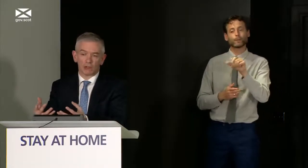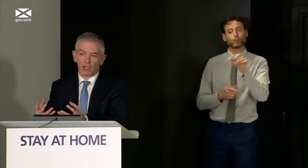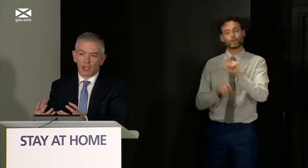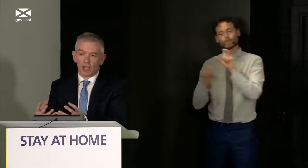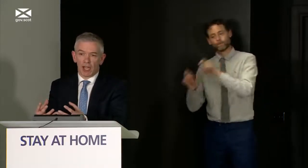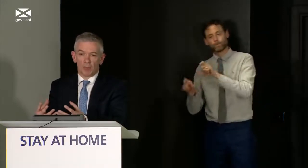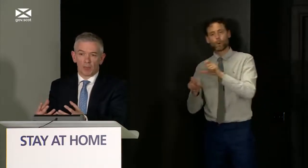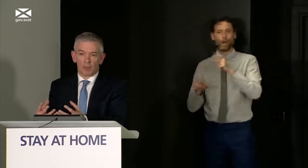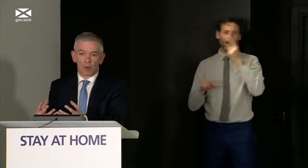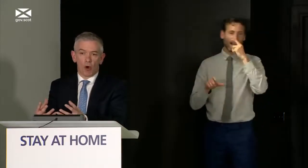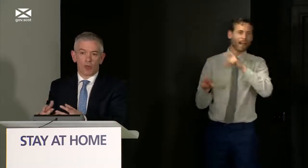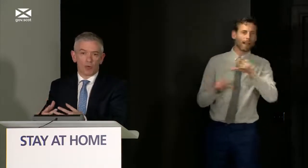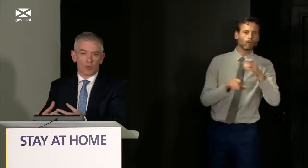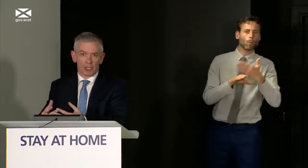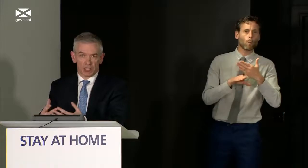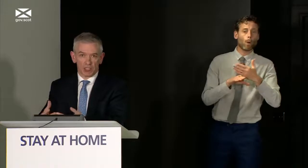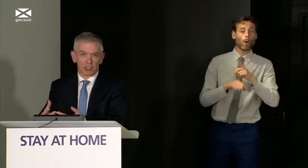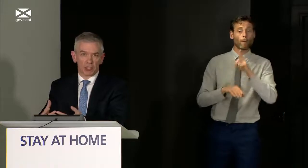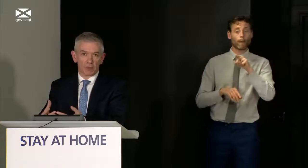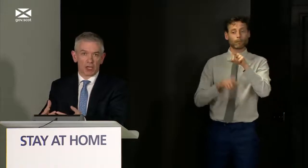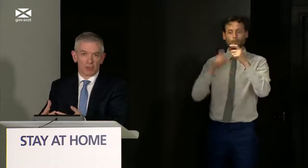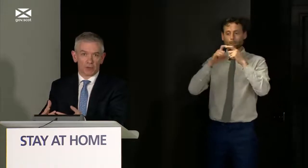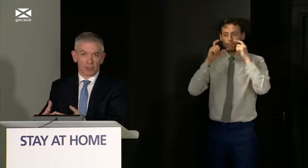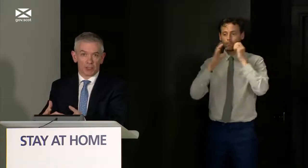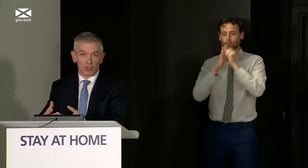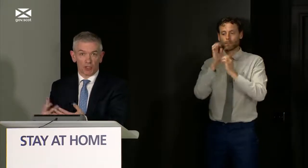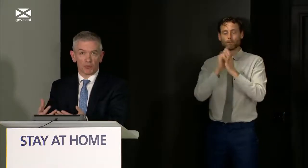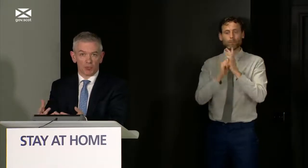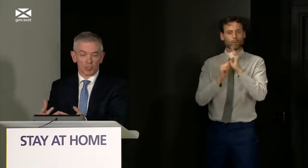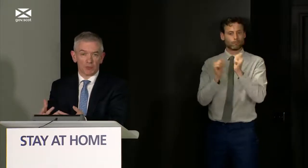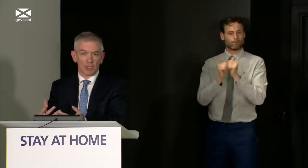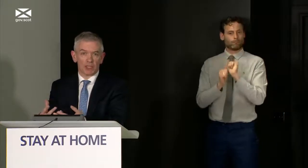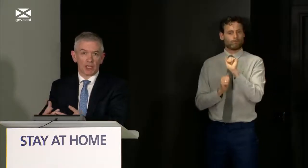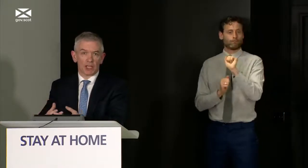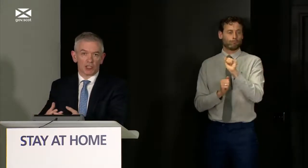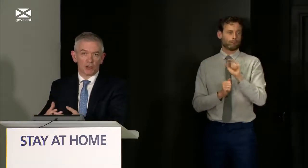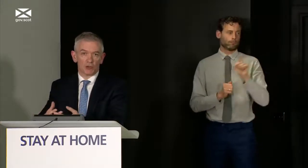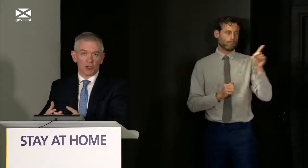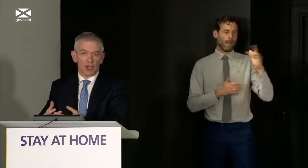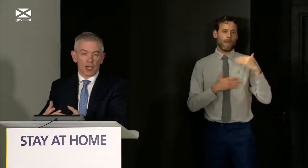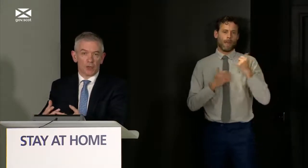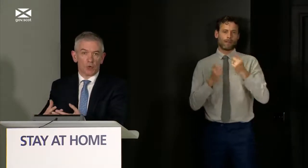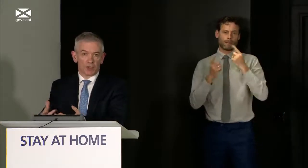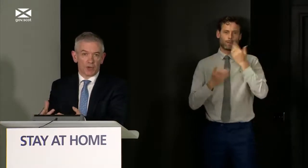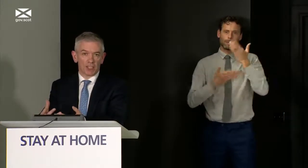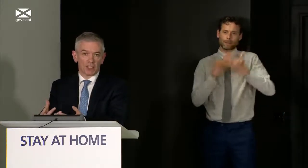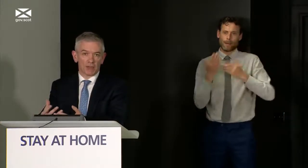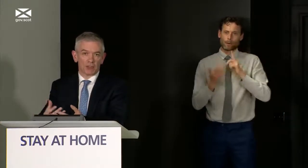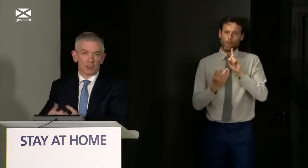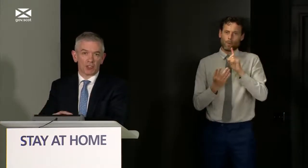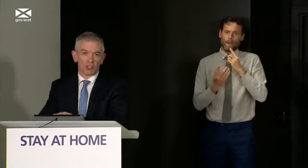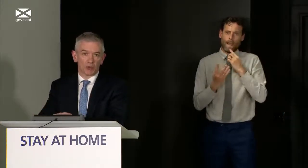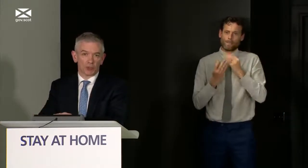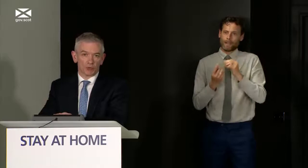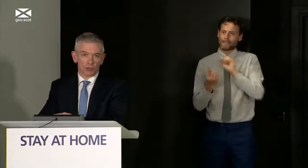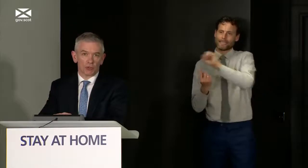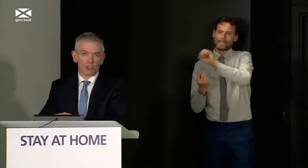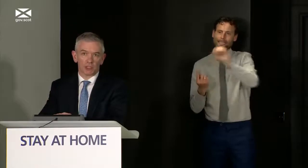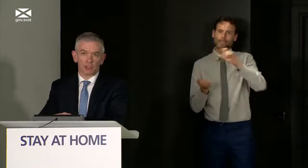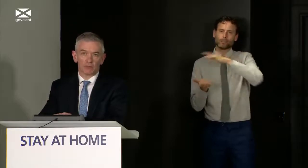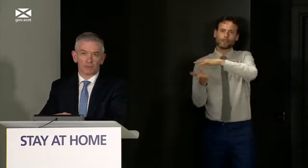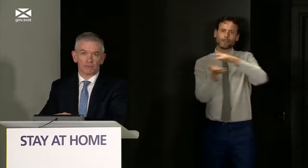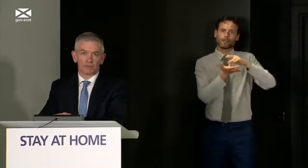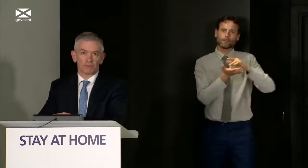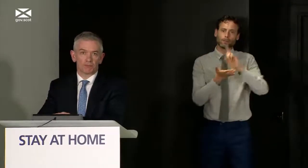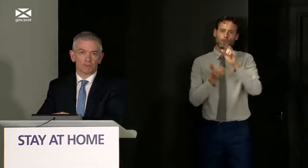those scenarios. But all that will be considered as part of that judgment that's made as to what advice is given to each one of those